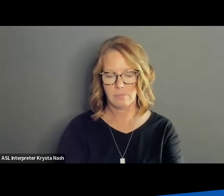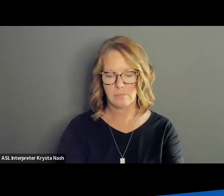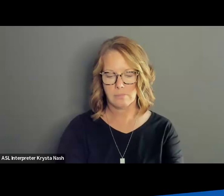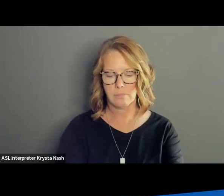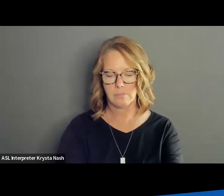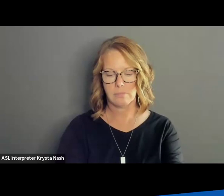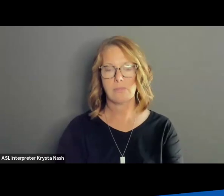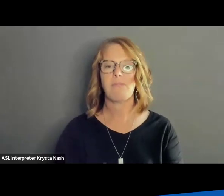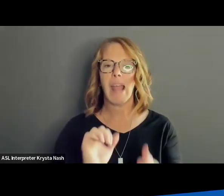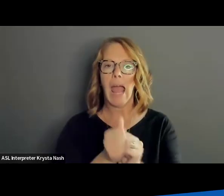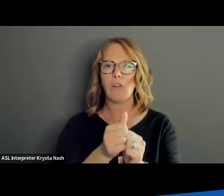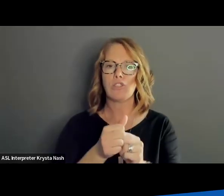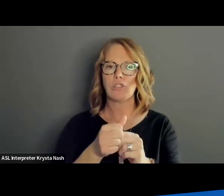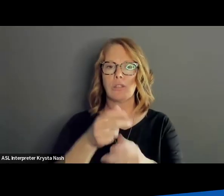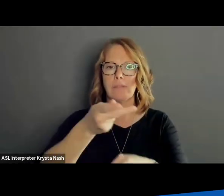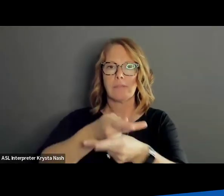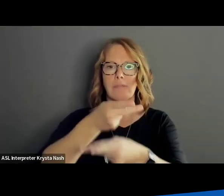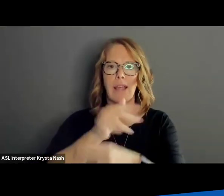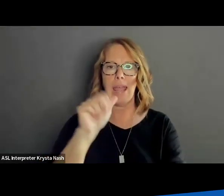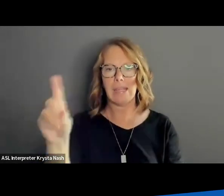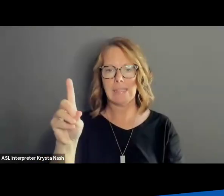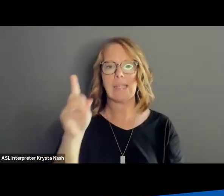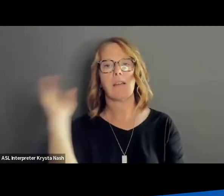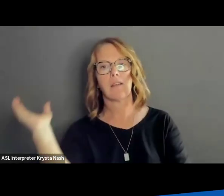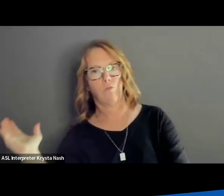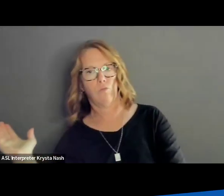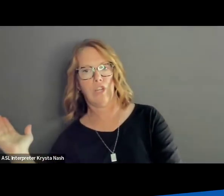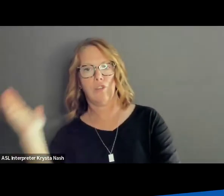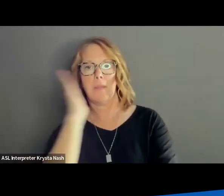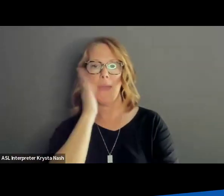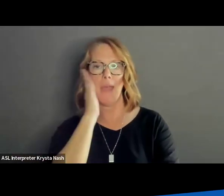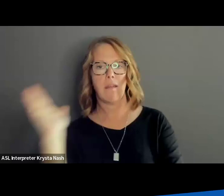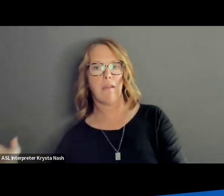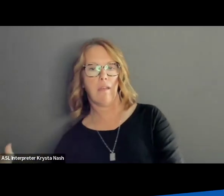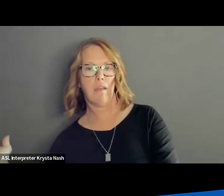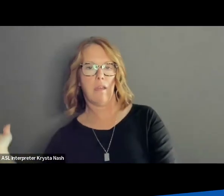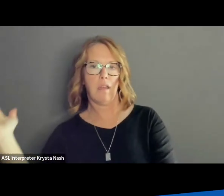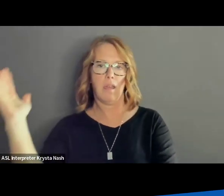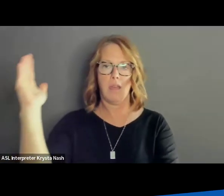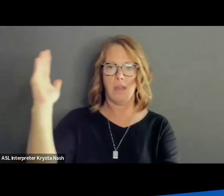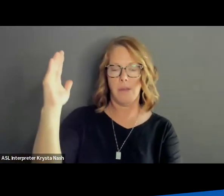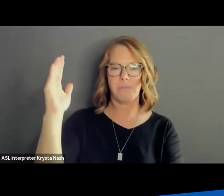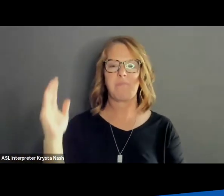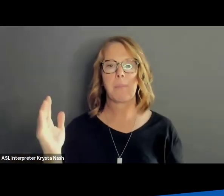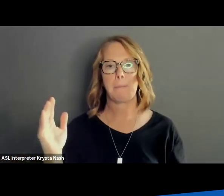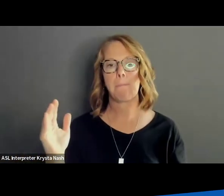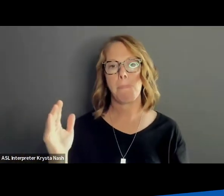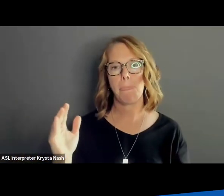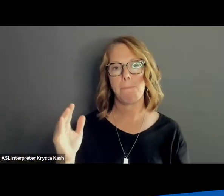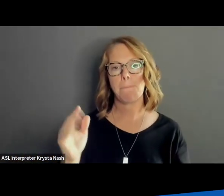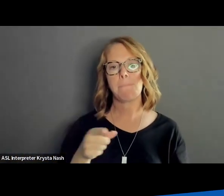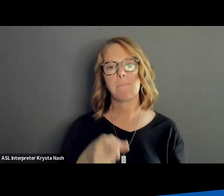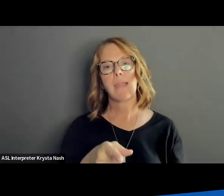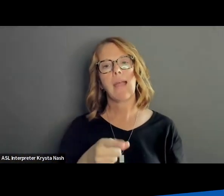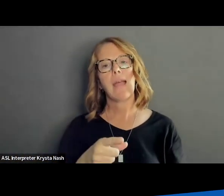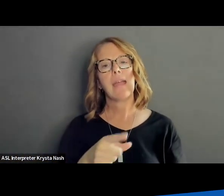Number one is raise the head of the bed, get that blood pressure. People who have, and there's a question in here